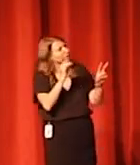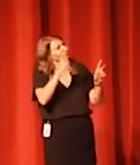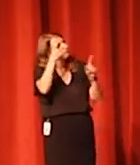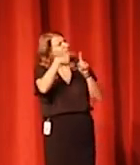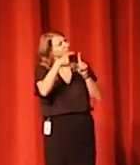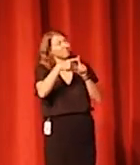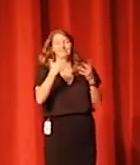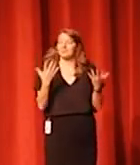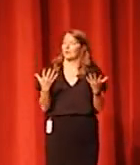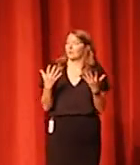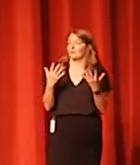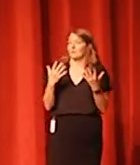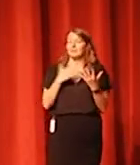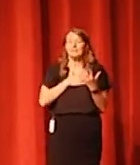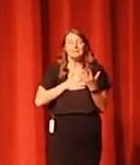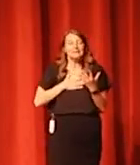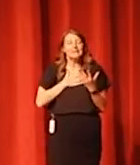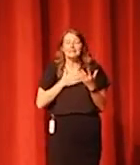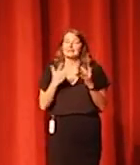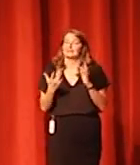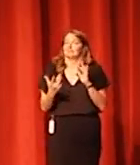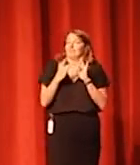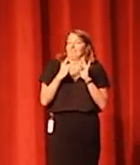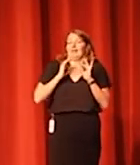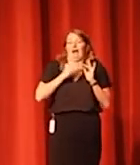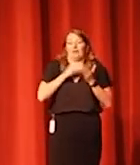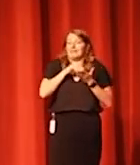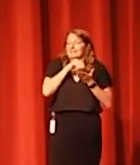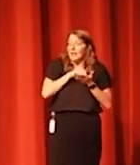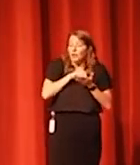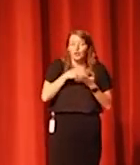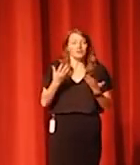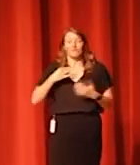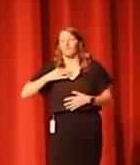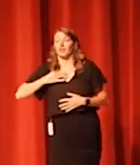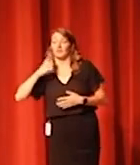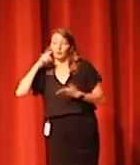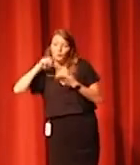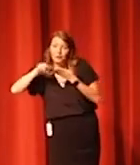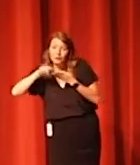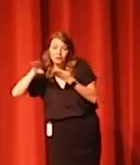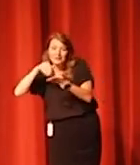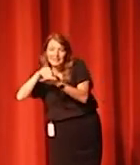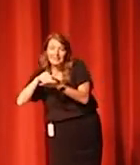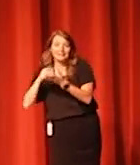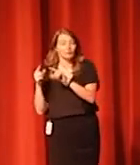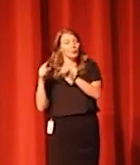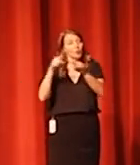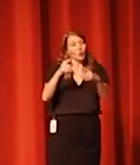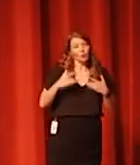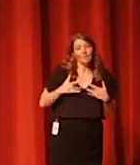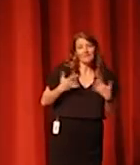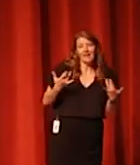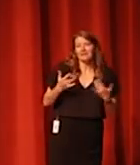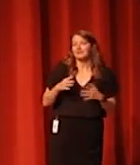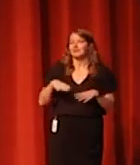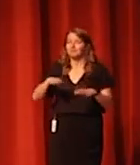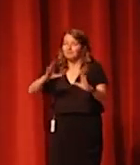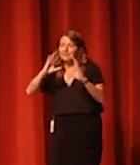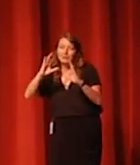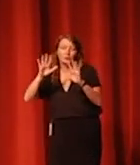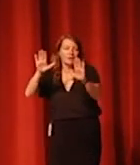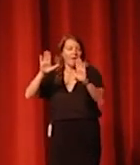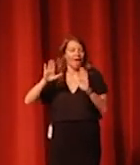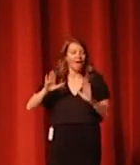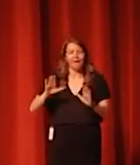stay involved and in touch with our center. Volunteer for our research studies, attend our events. Listen to our awesome Dementia